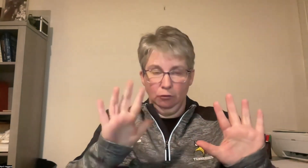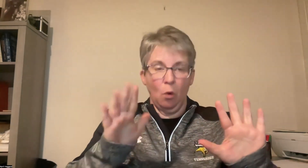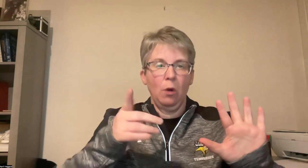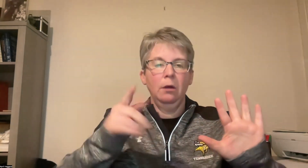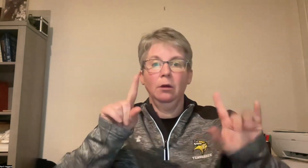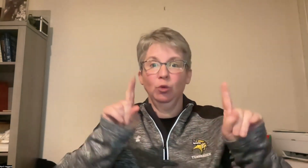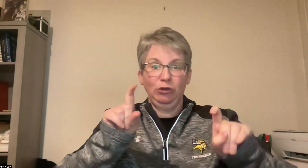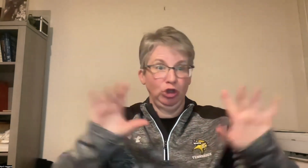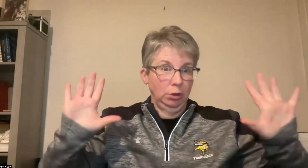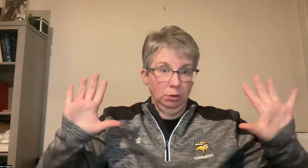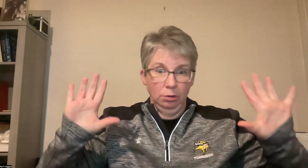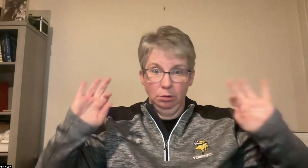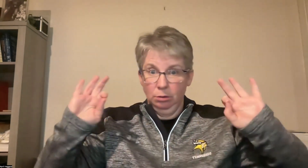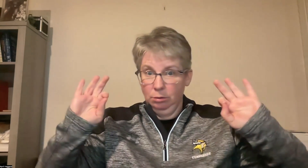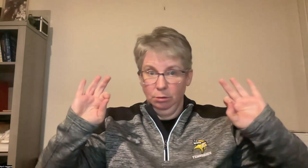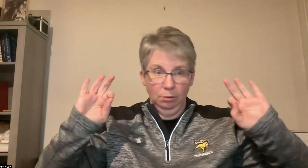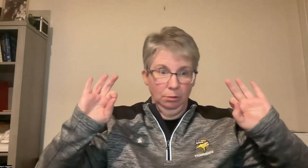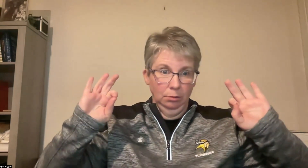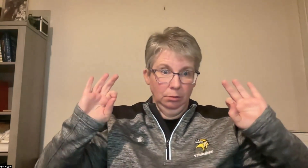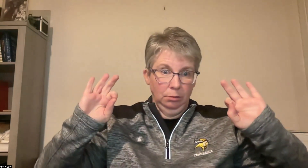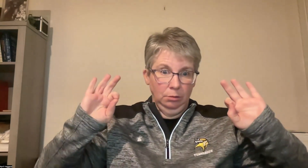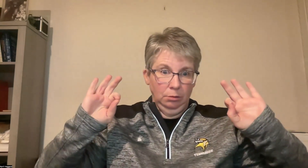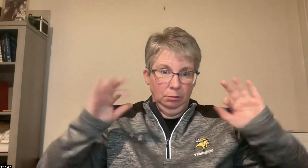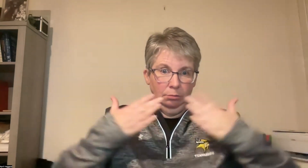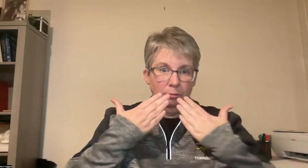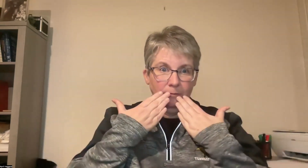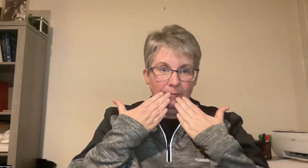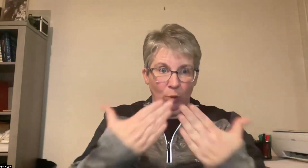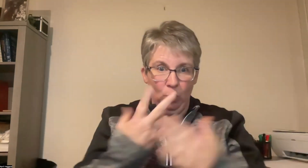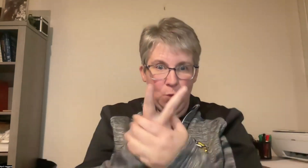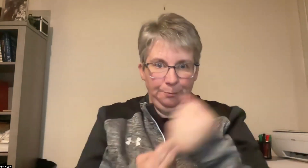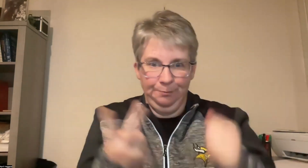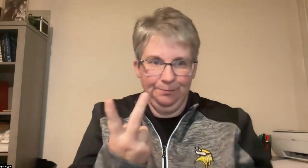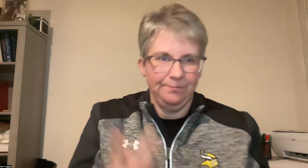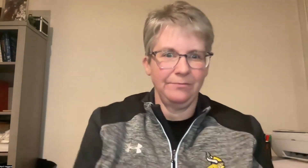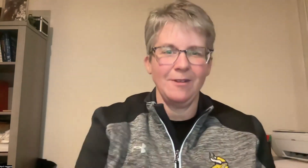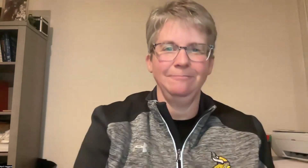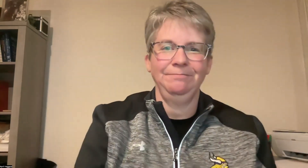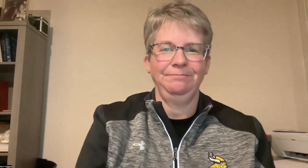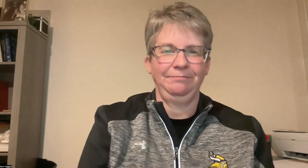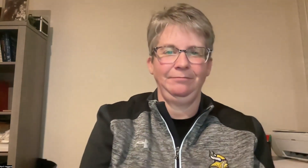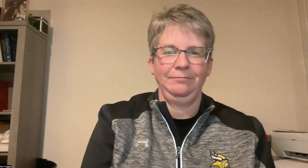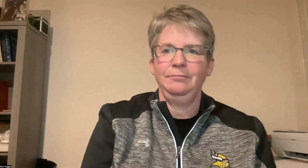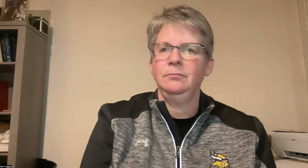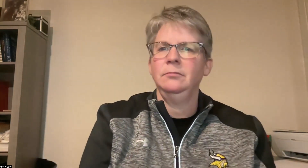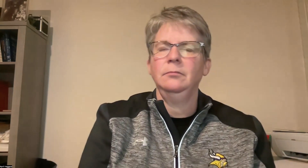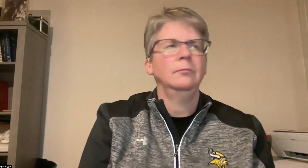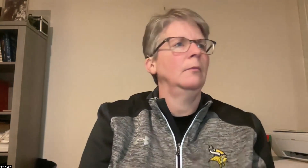other questions, comments? On here. Good. All right. Okay, well, thank you both.